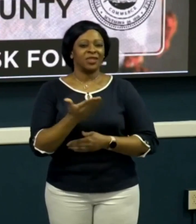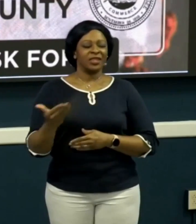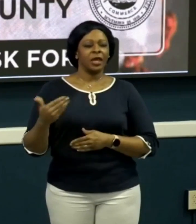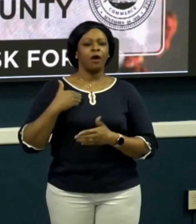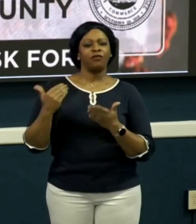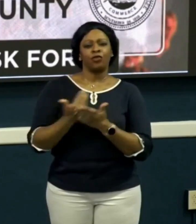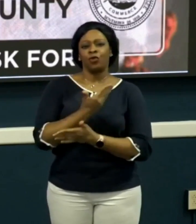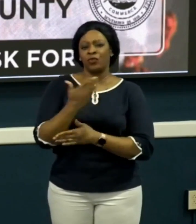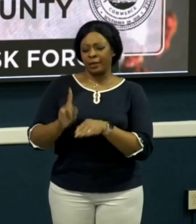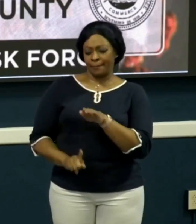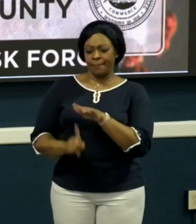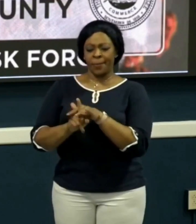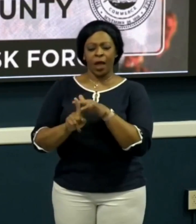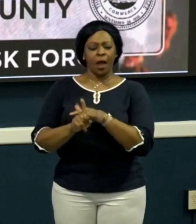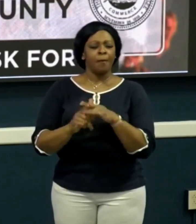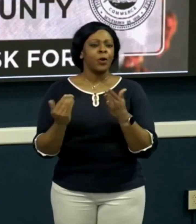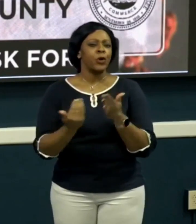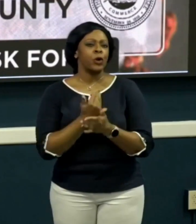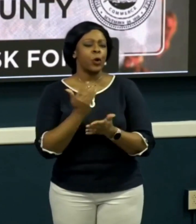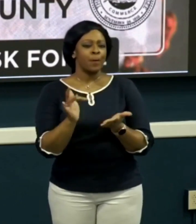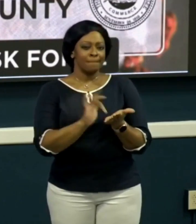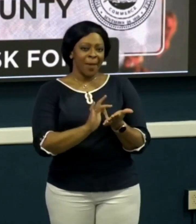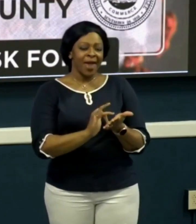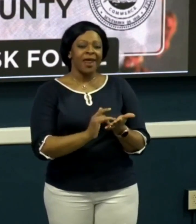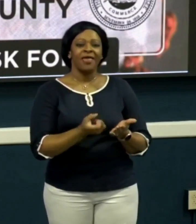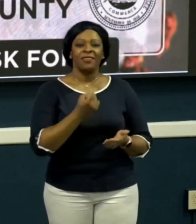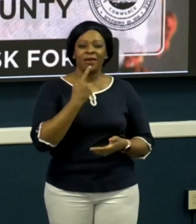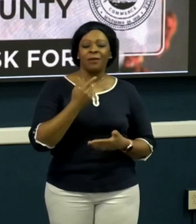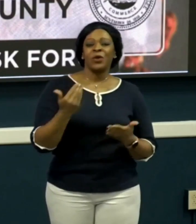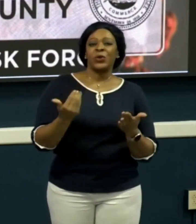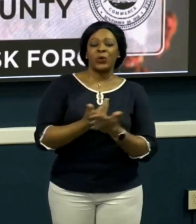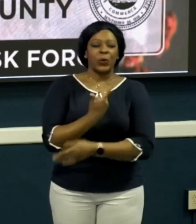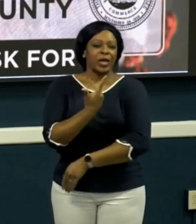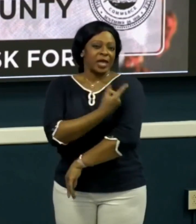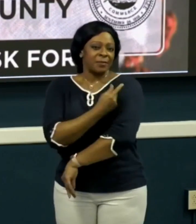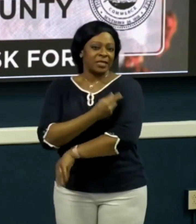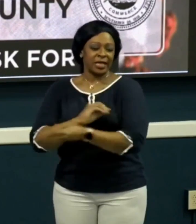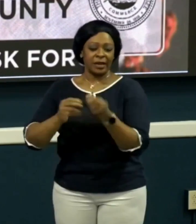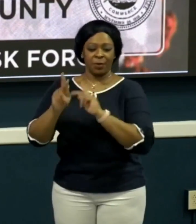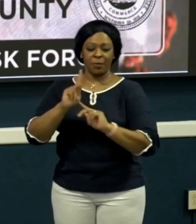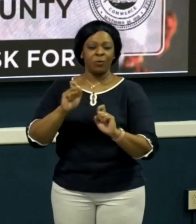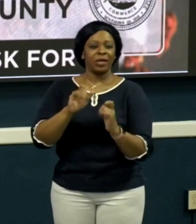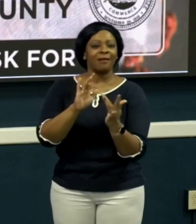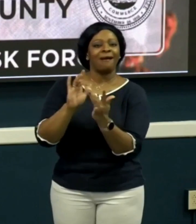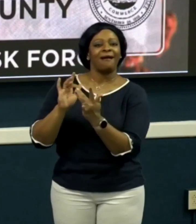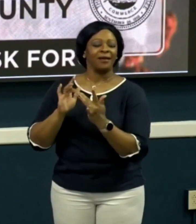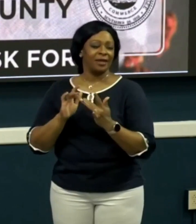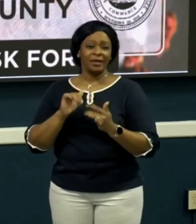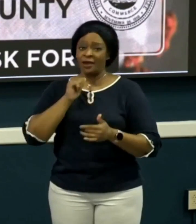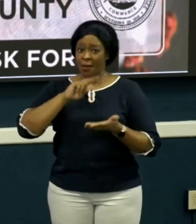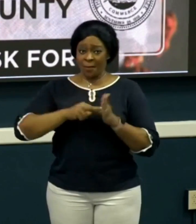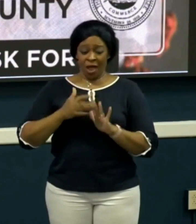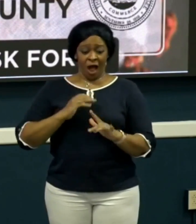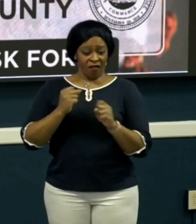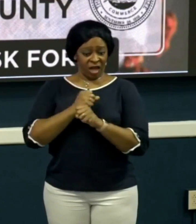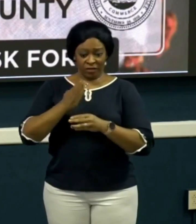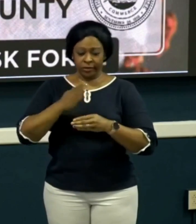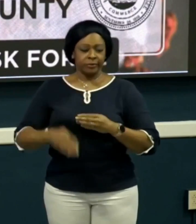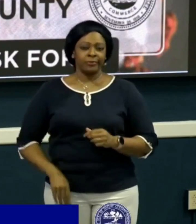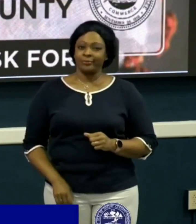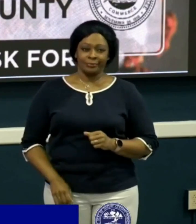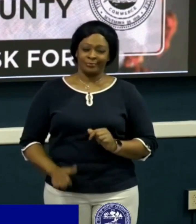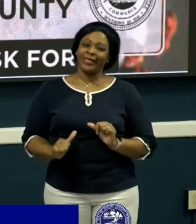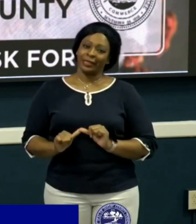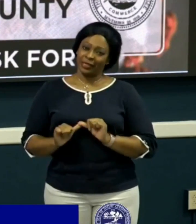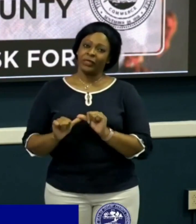new things coming out, new therapies. We have new immunization population that we can get to. It doesn't mean that our fight is over. It just